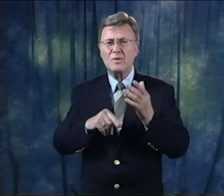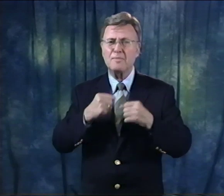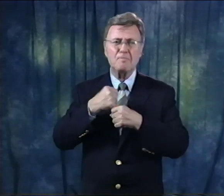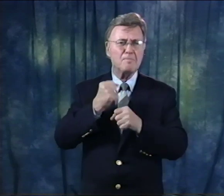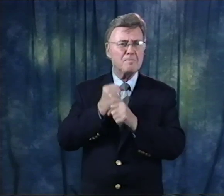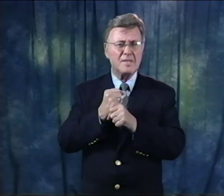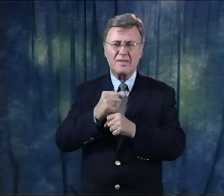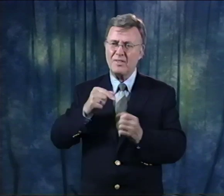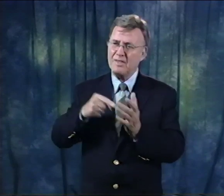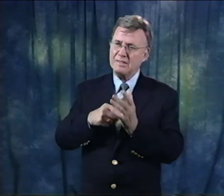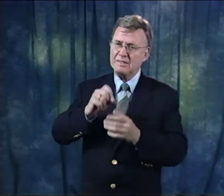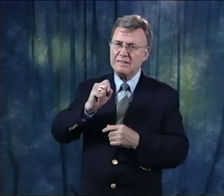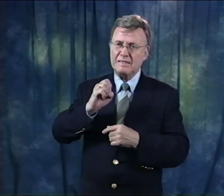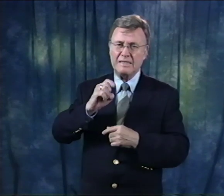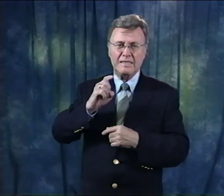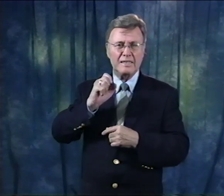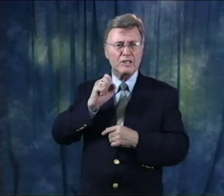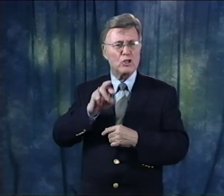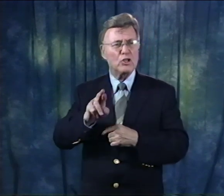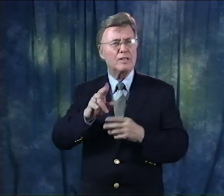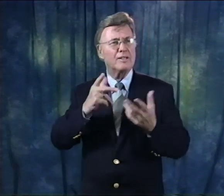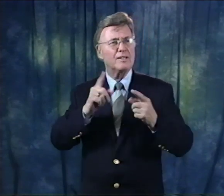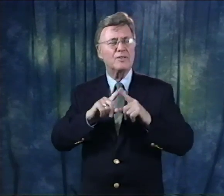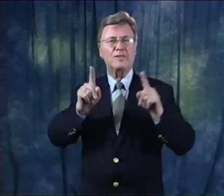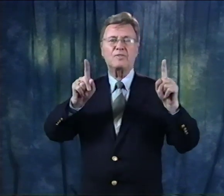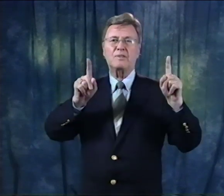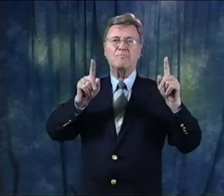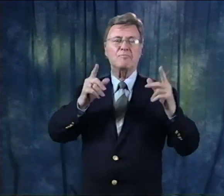And what makes this Seder different?